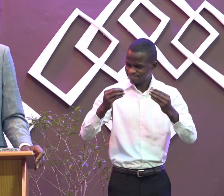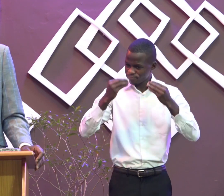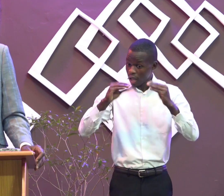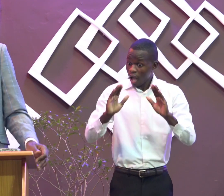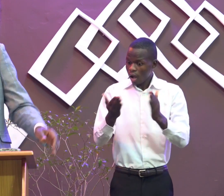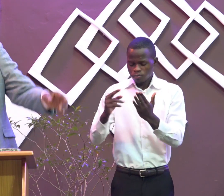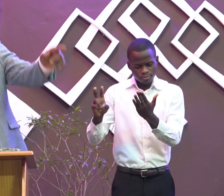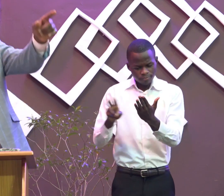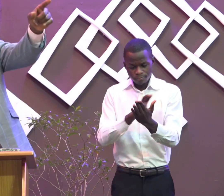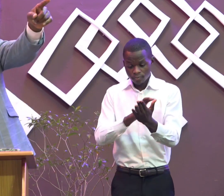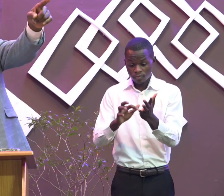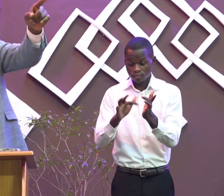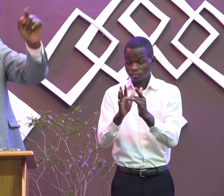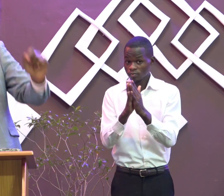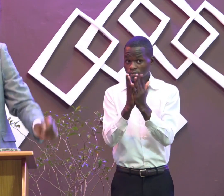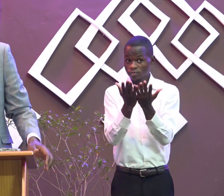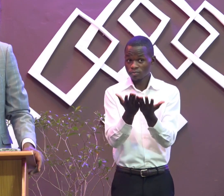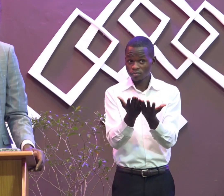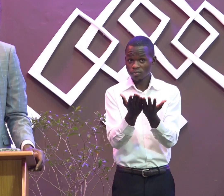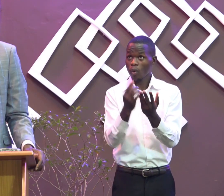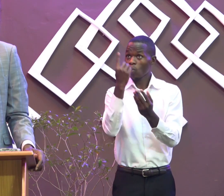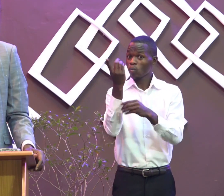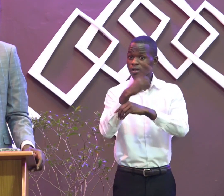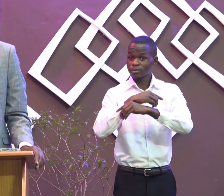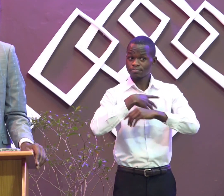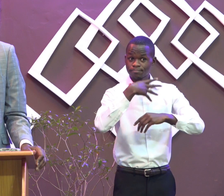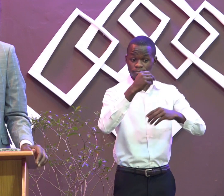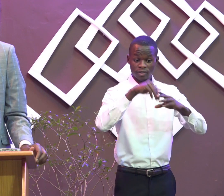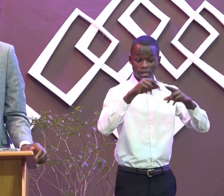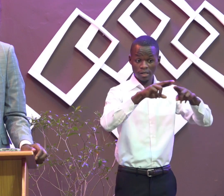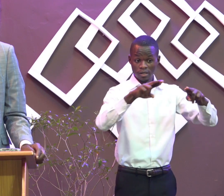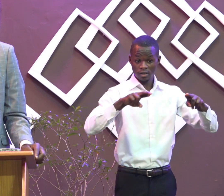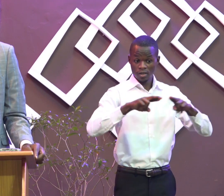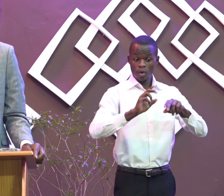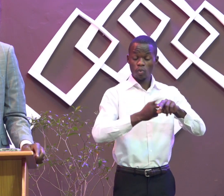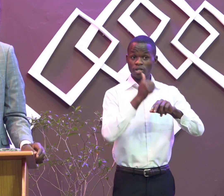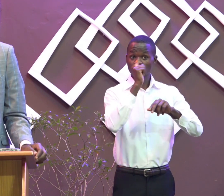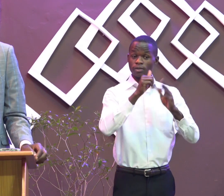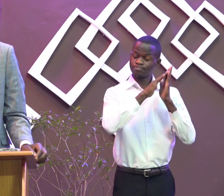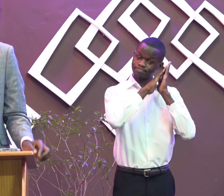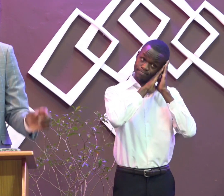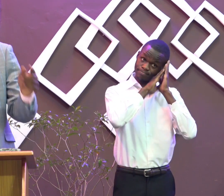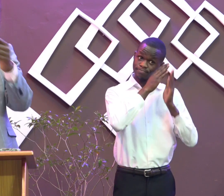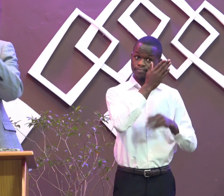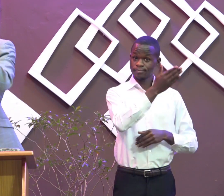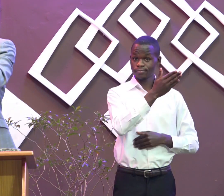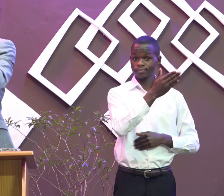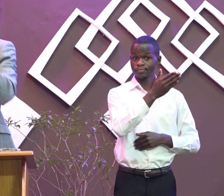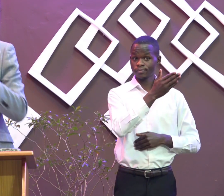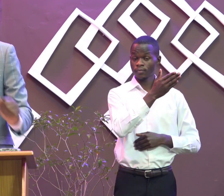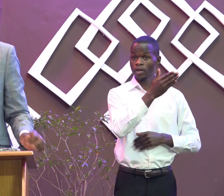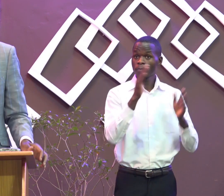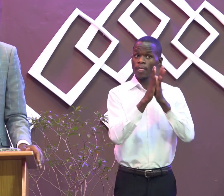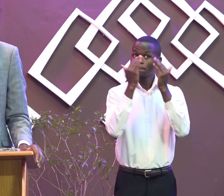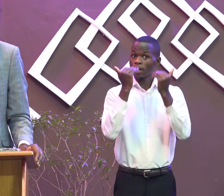taught us to read the Bible. Yaddanga mu kasenge wali. He would go into a room nga mwasula. Where he would spend the night.